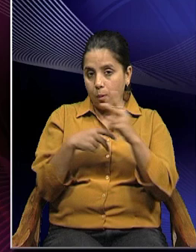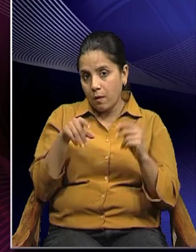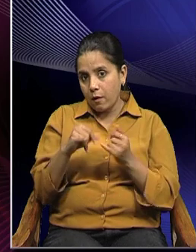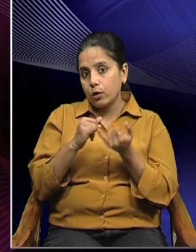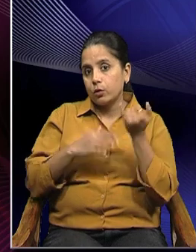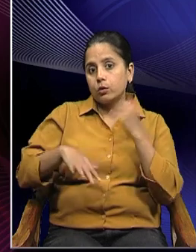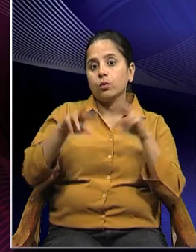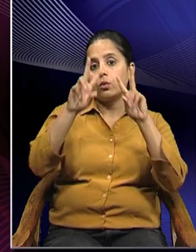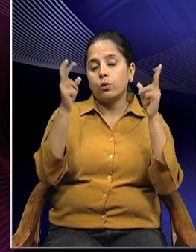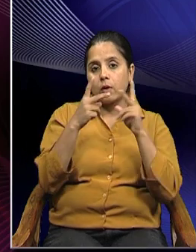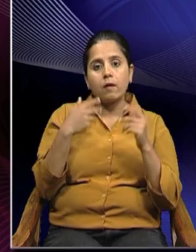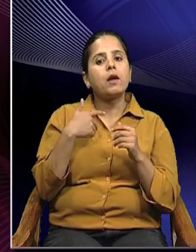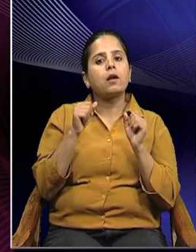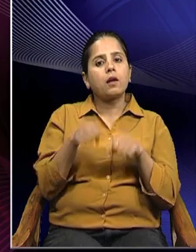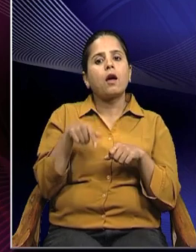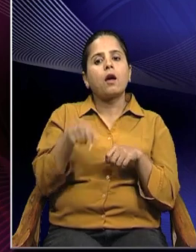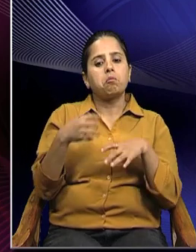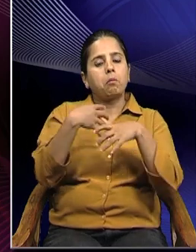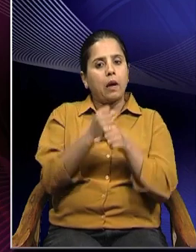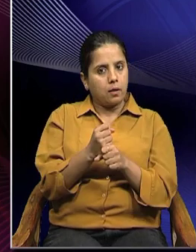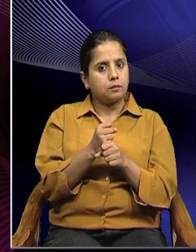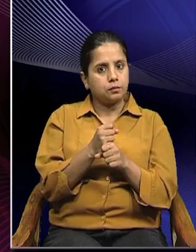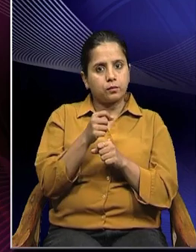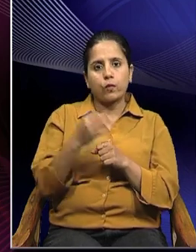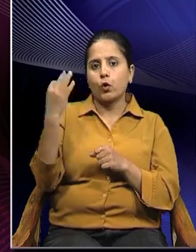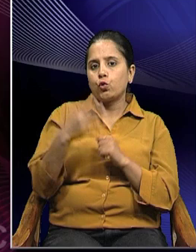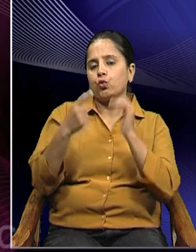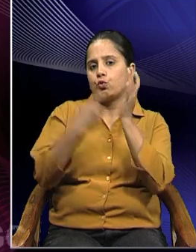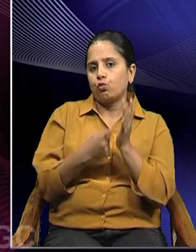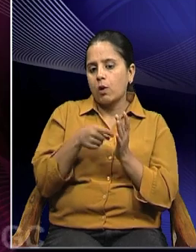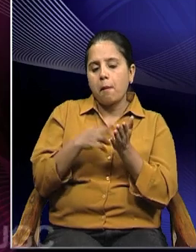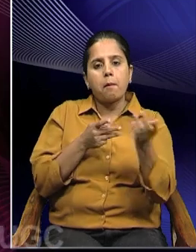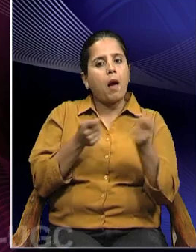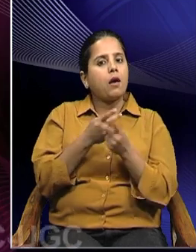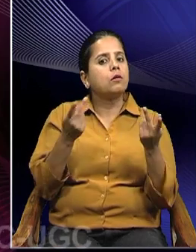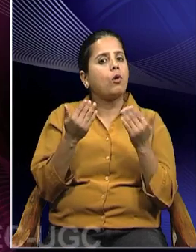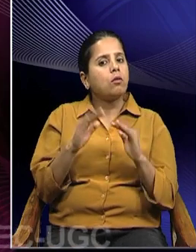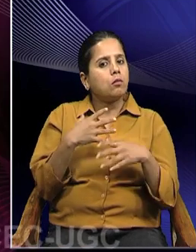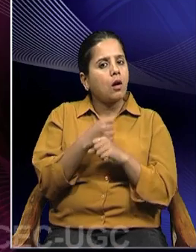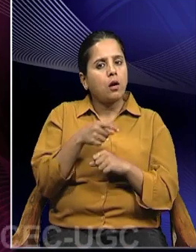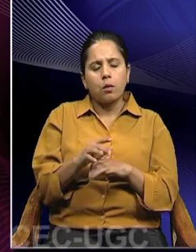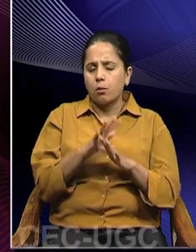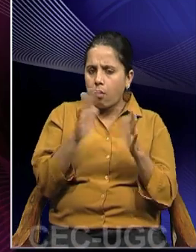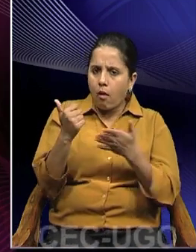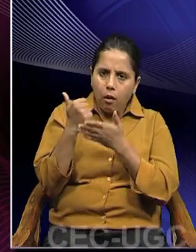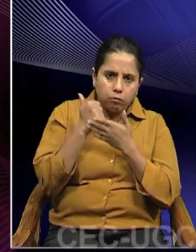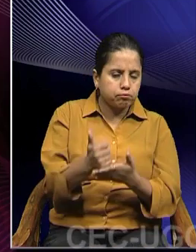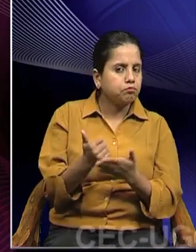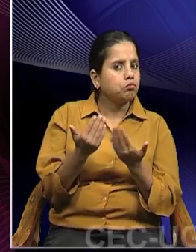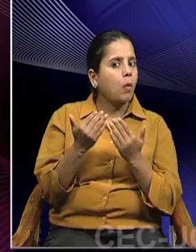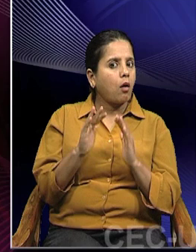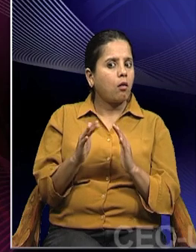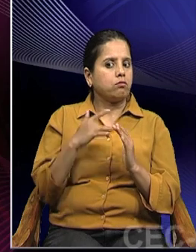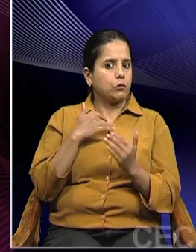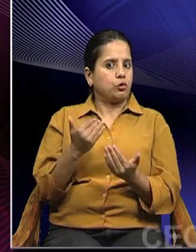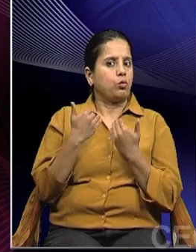social context, we can formulate the new principles of management, which can be of immense help to